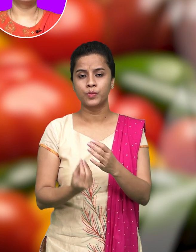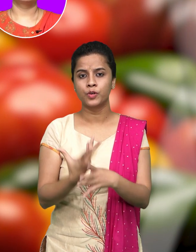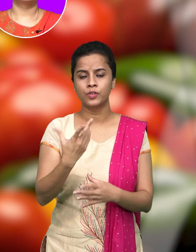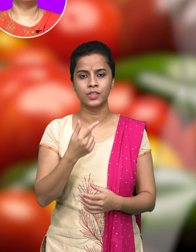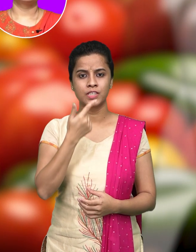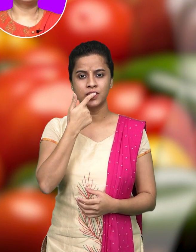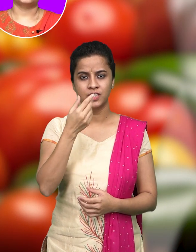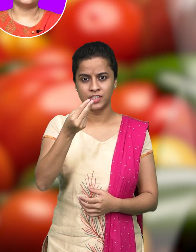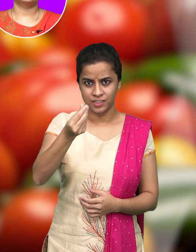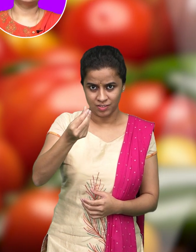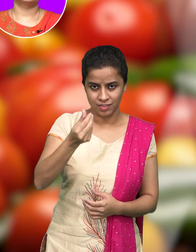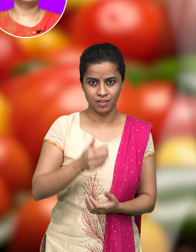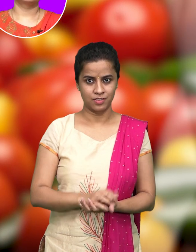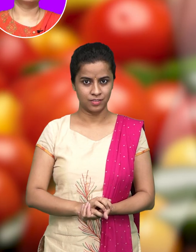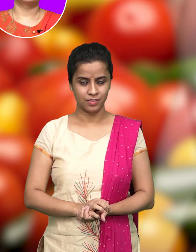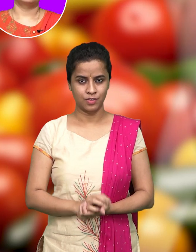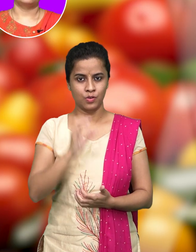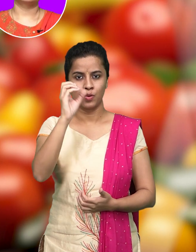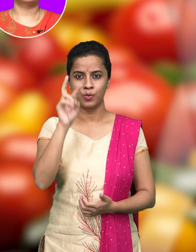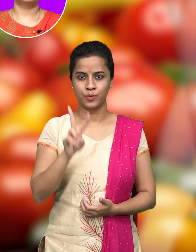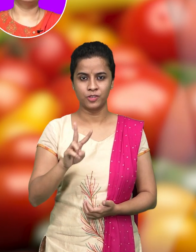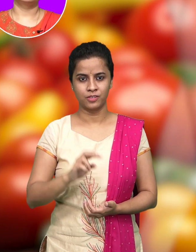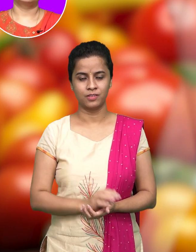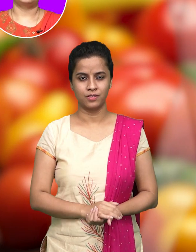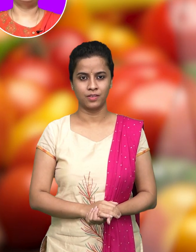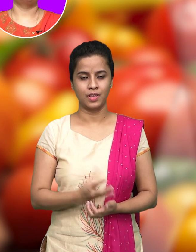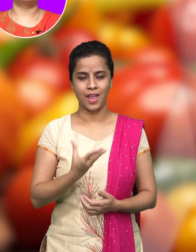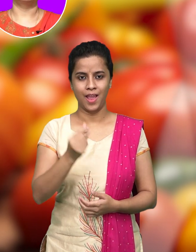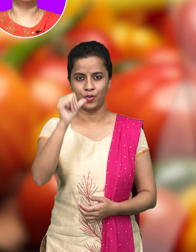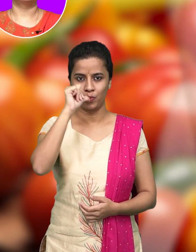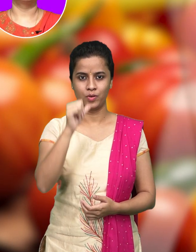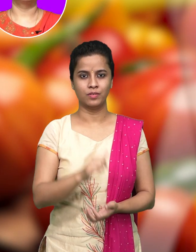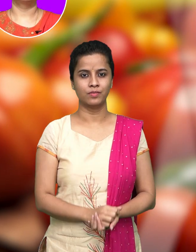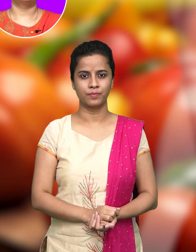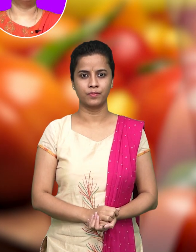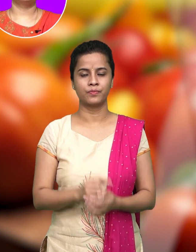producing starch, oxygen, and water.